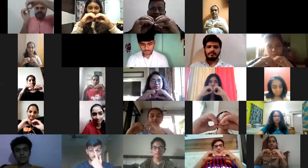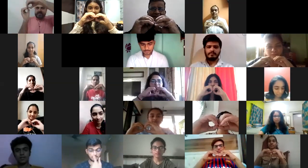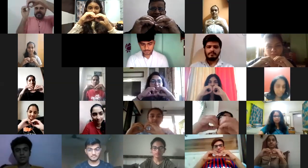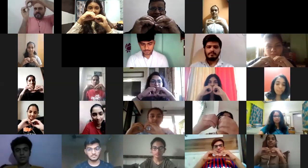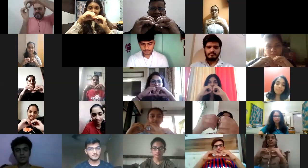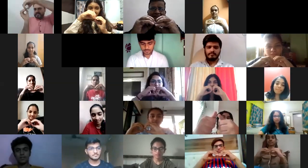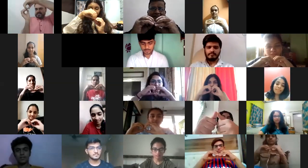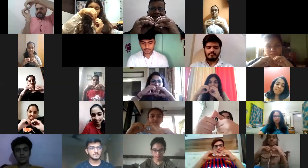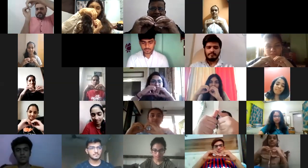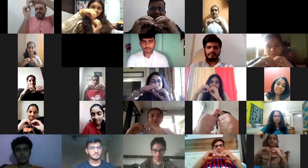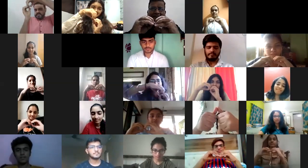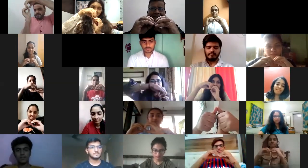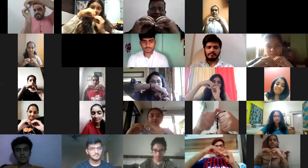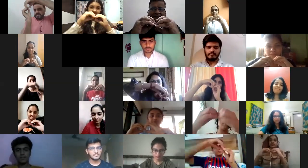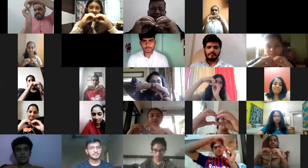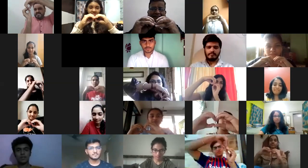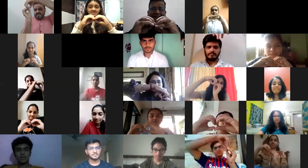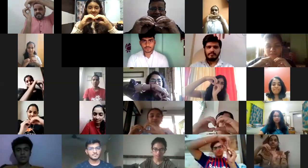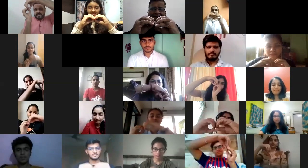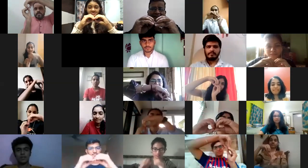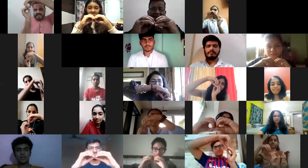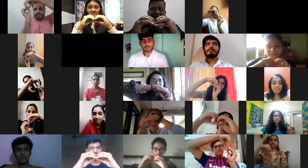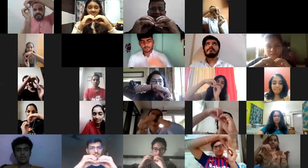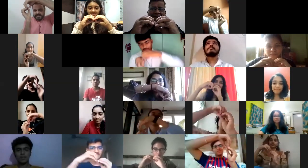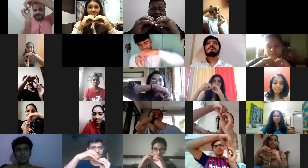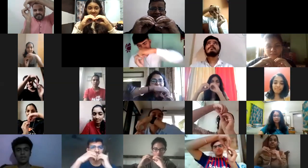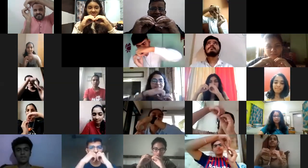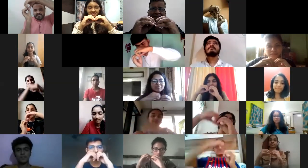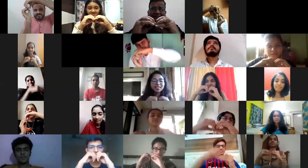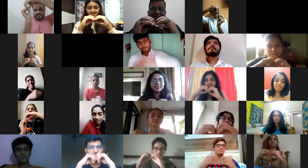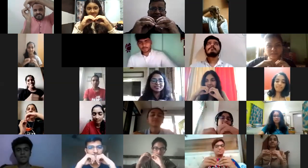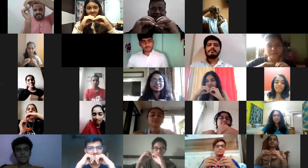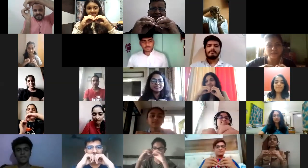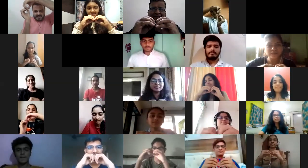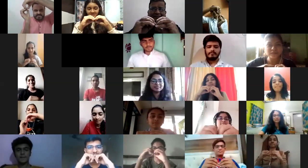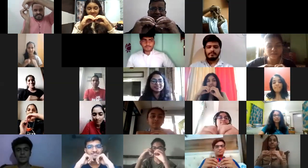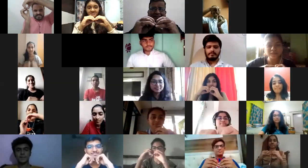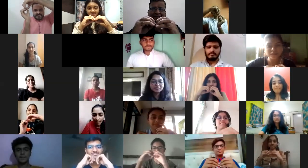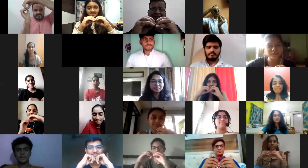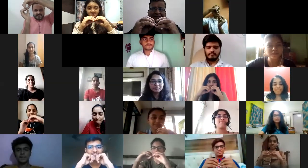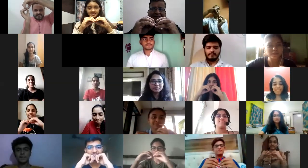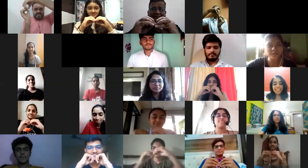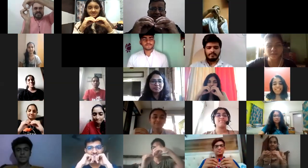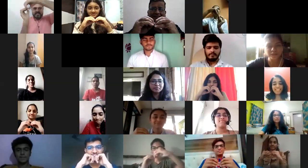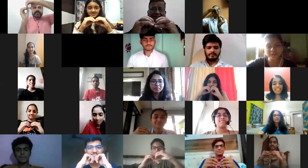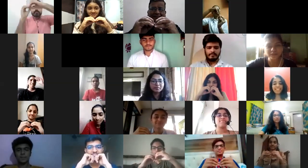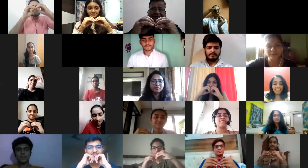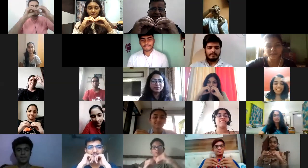when you change the position? It looks like a B, right? Yes. Okay, so that's the